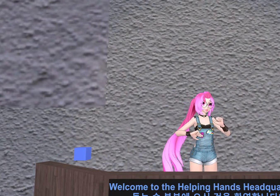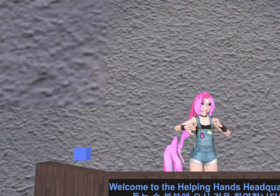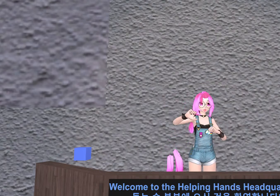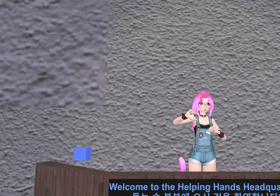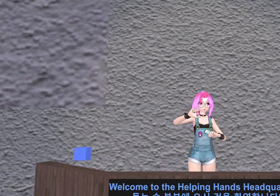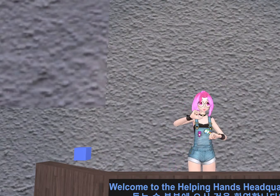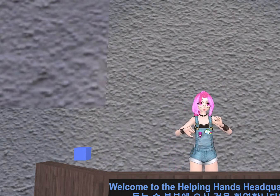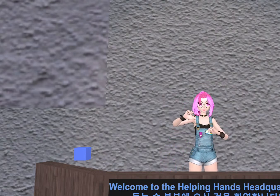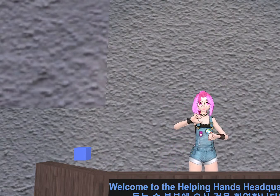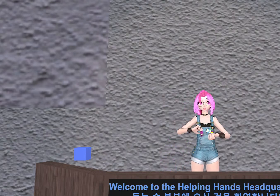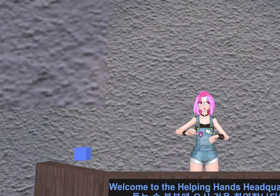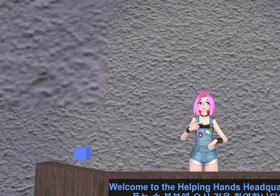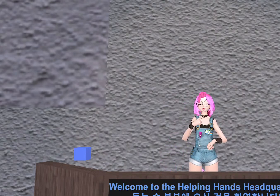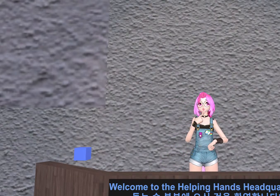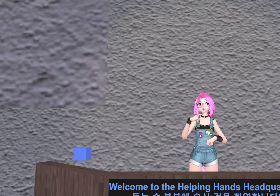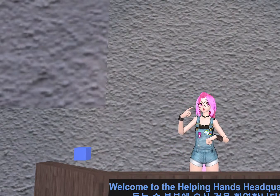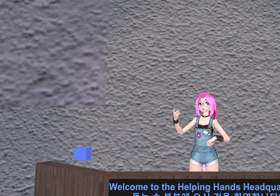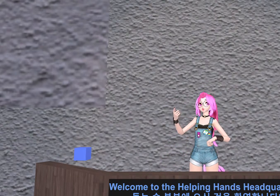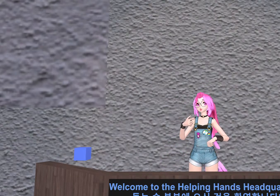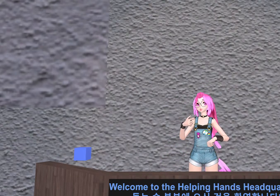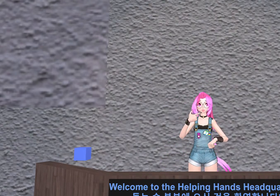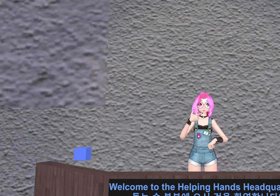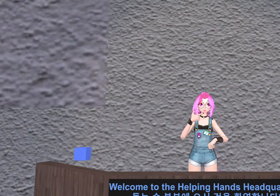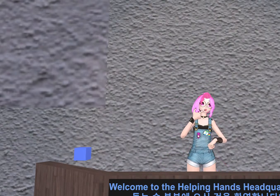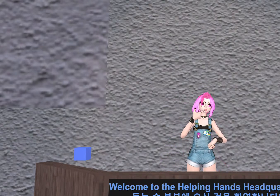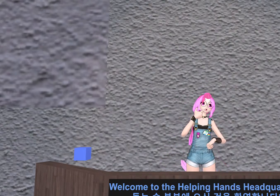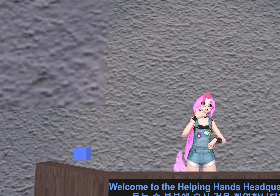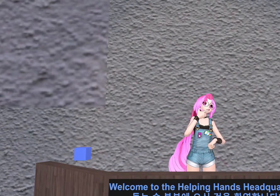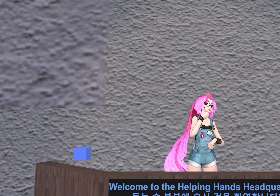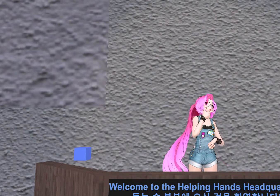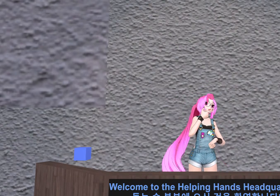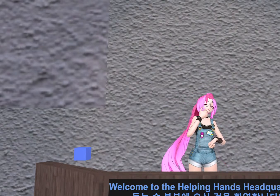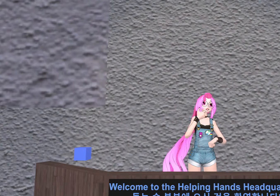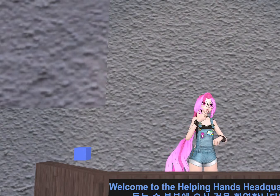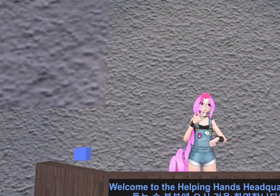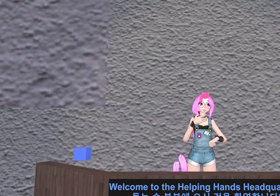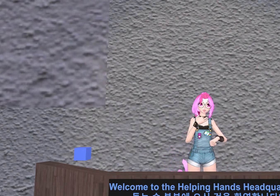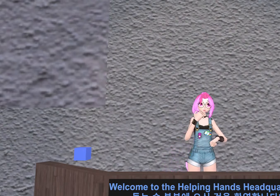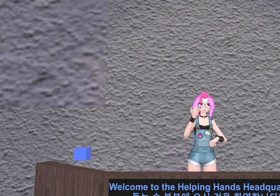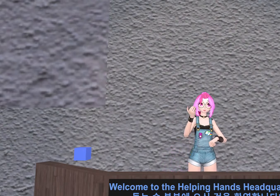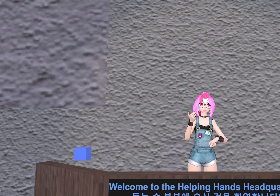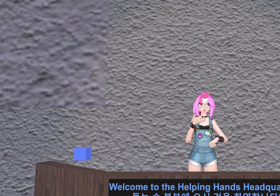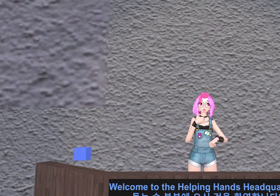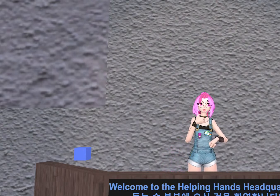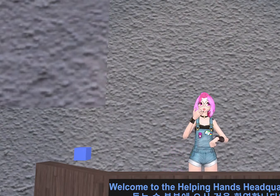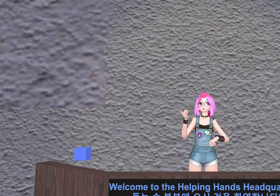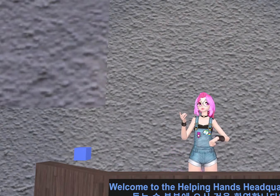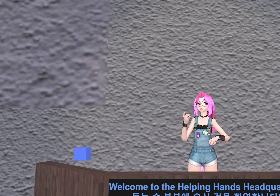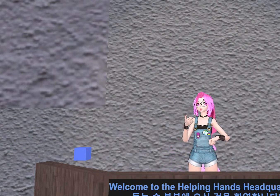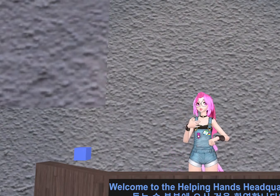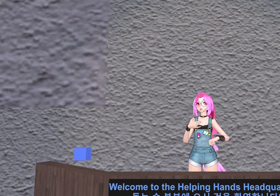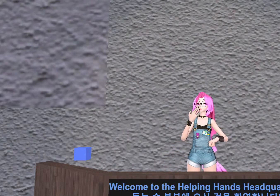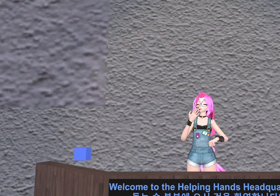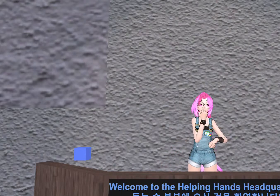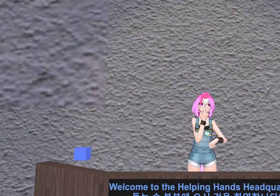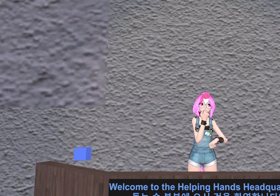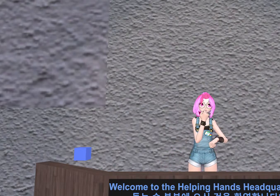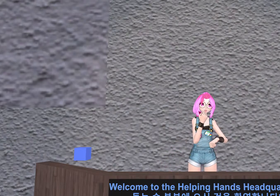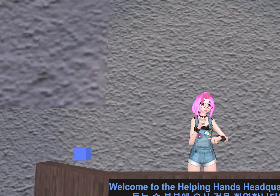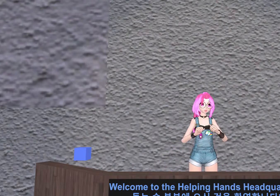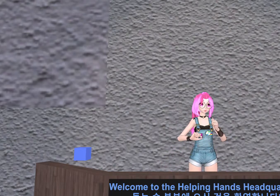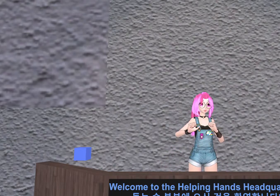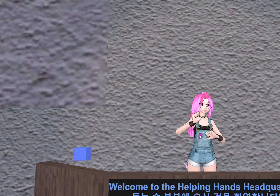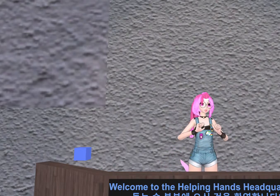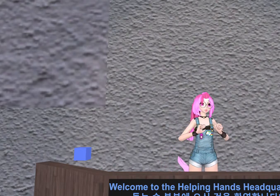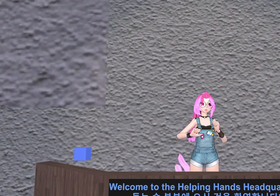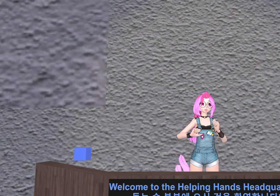Okay. I'm gonna act out something, and then you're gonna tell me what it is, and I'll let you guys use your microphones. So get out all those yelling